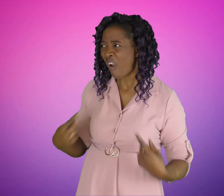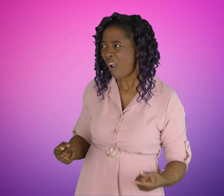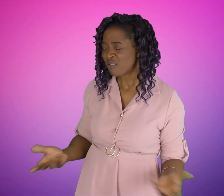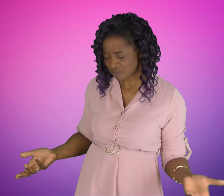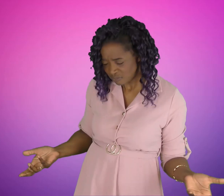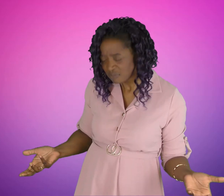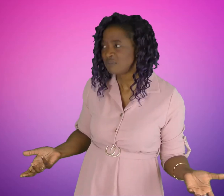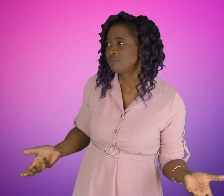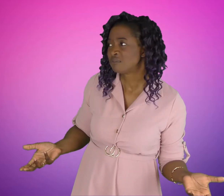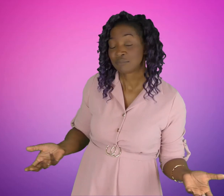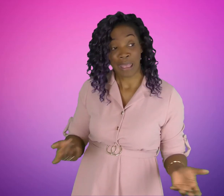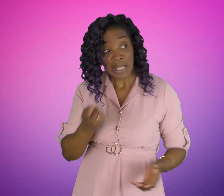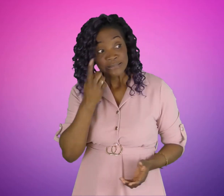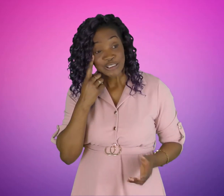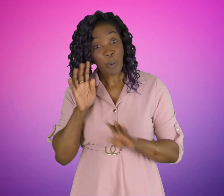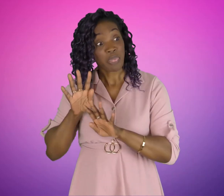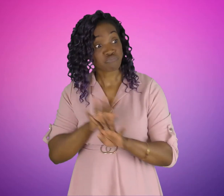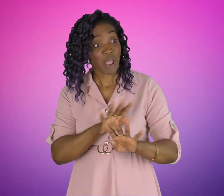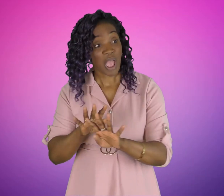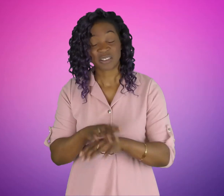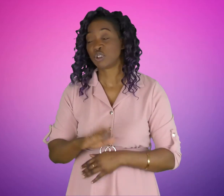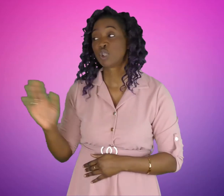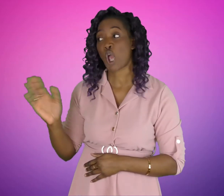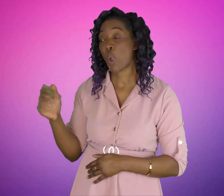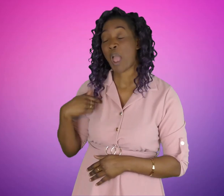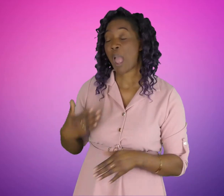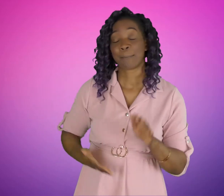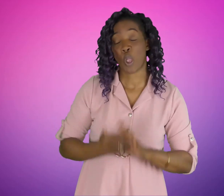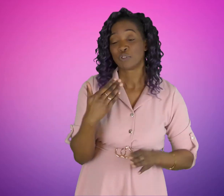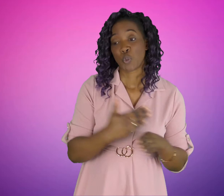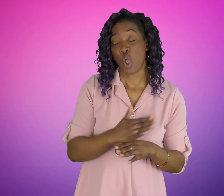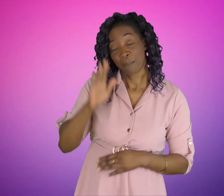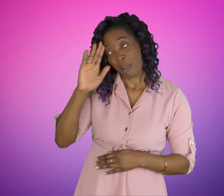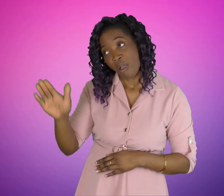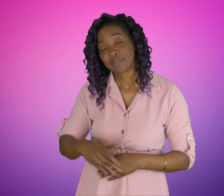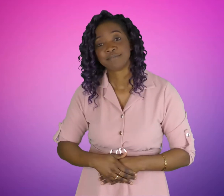off to work. Bye, Mr. Gammon. There's going to be a parade.